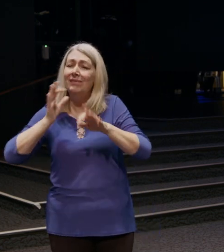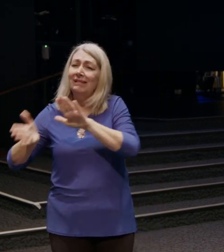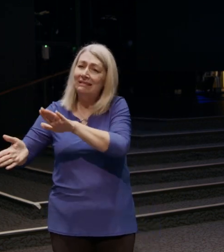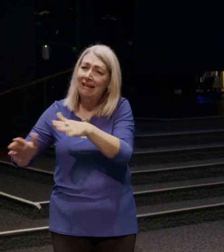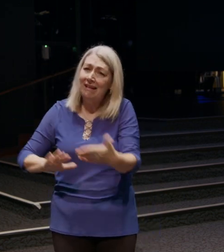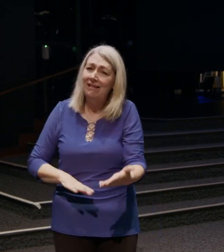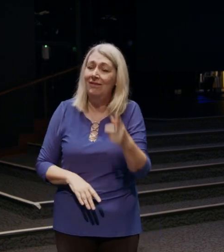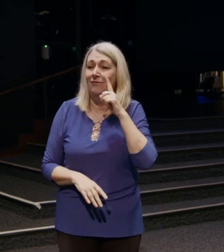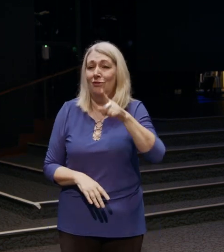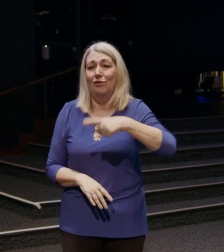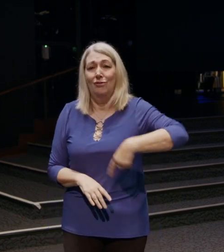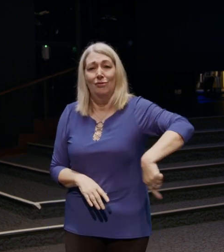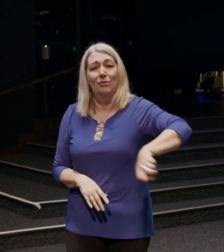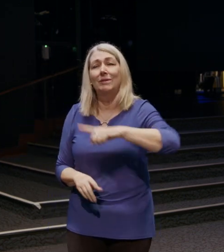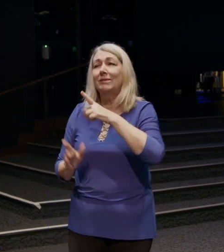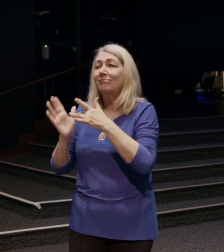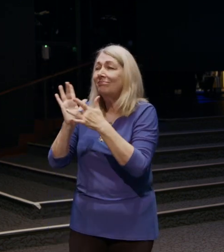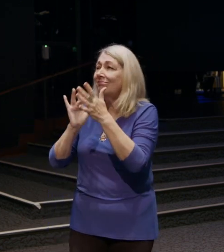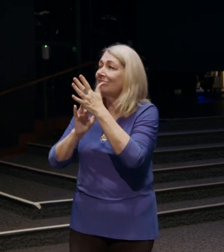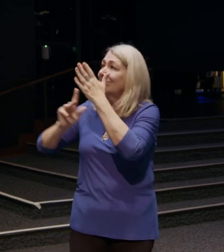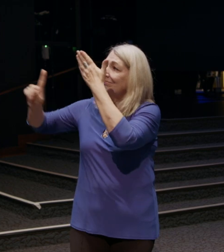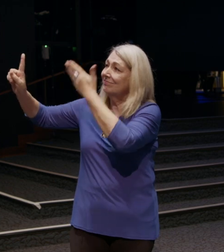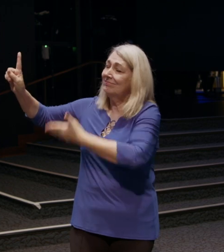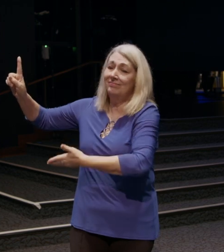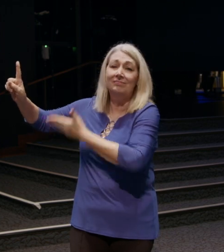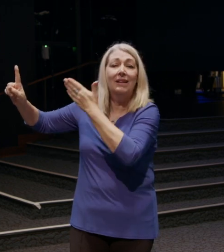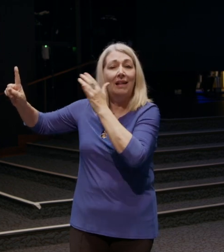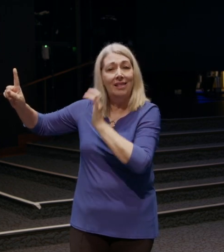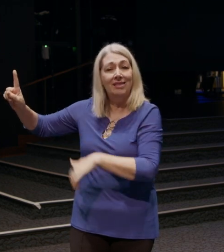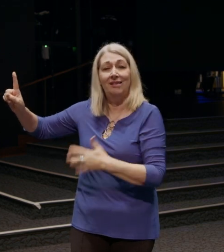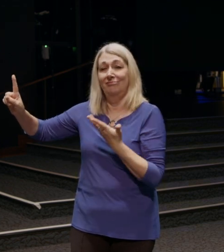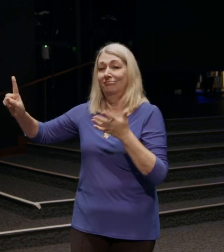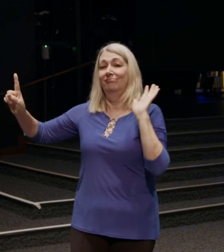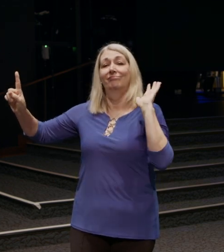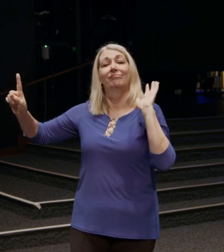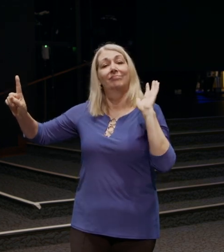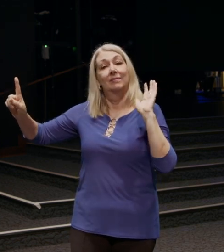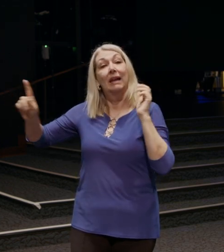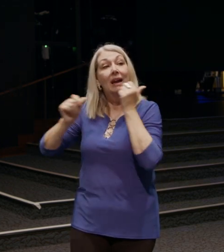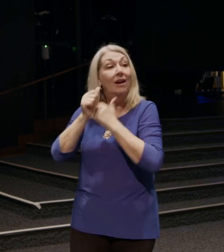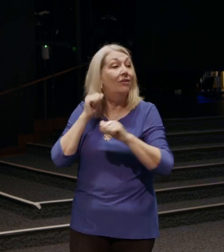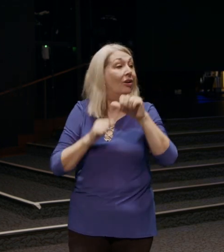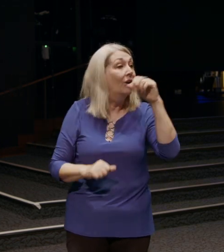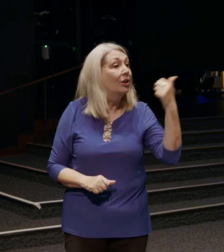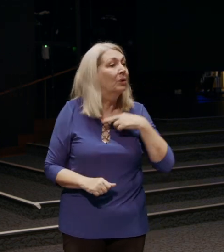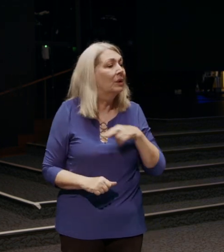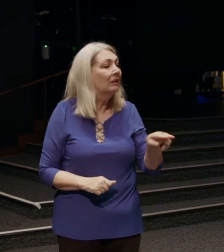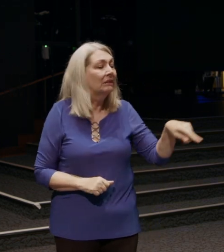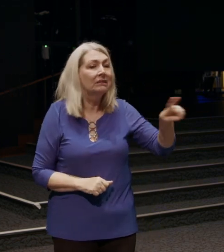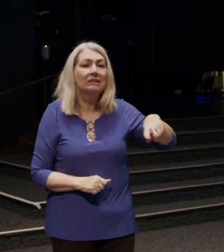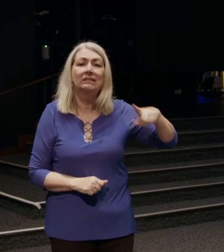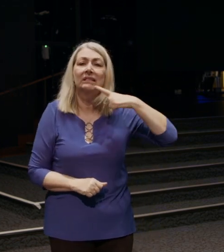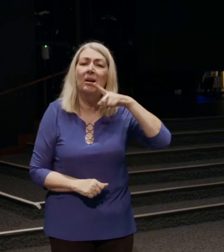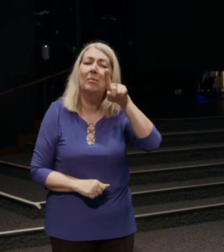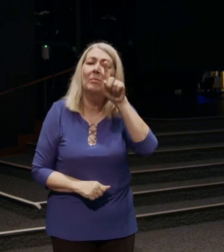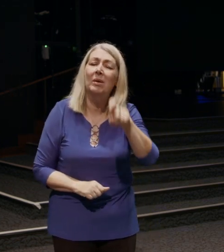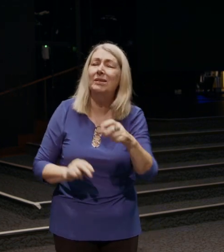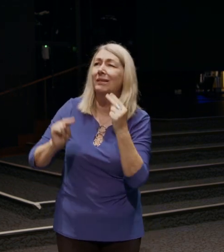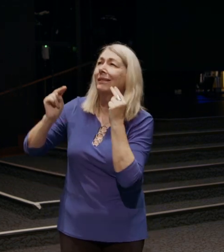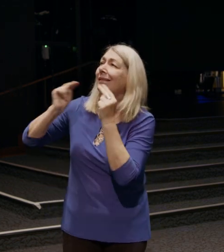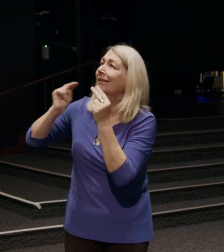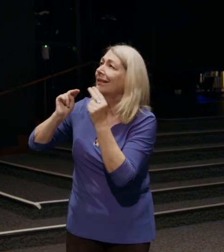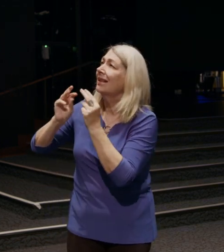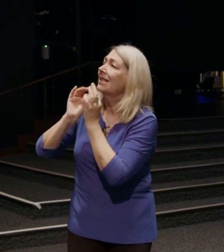Christ. Every other religion says, well, let's negotiate with God. If I